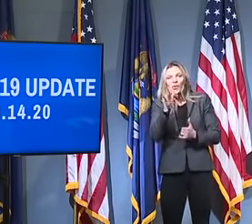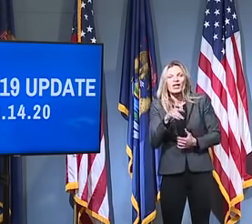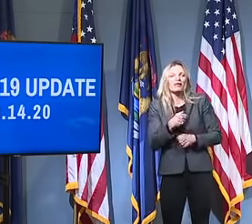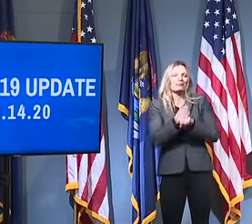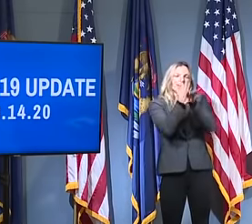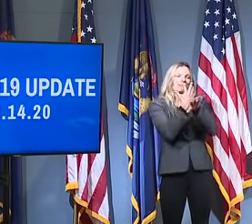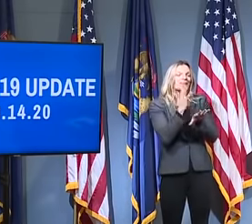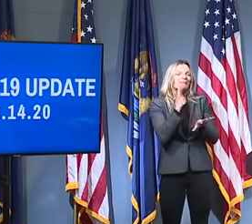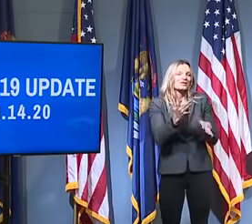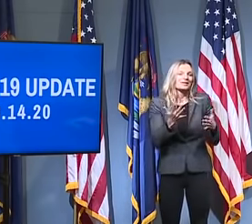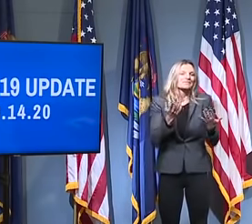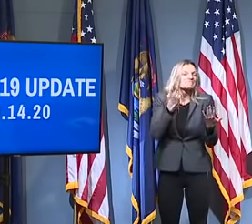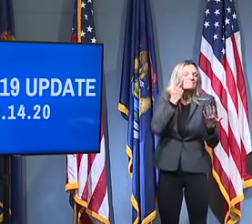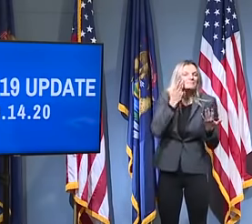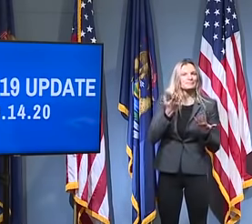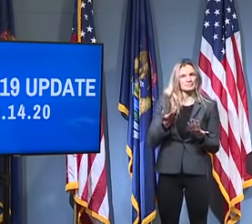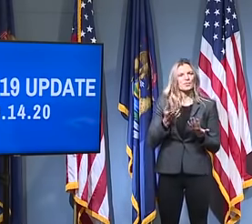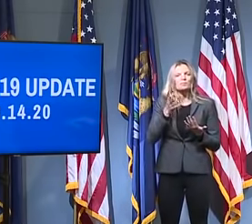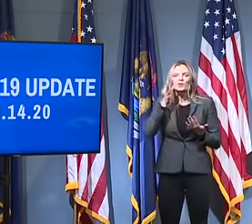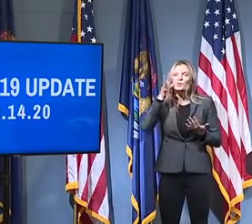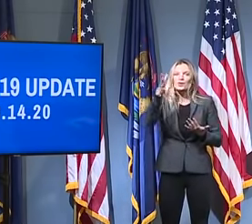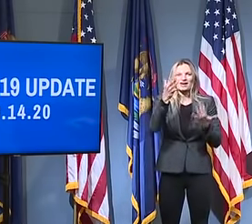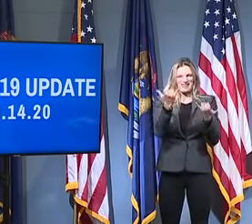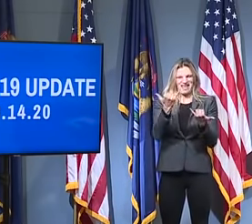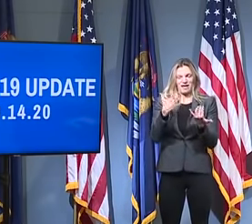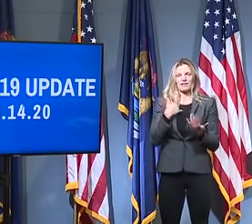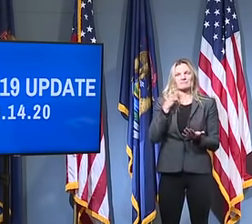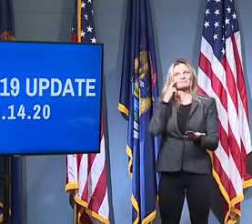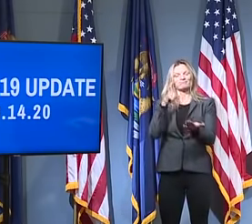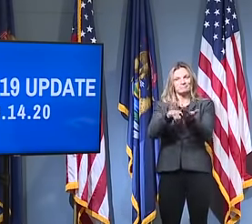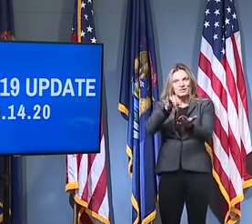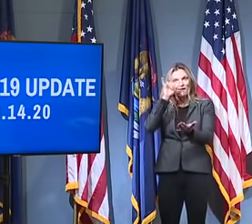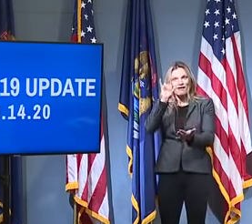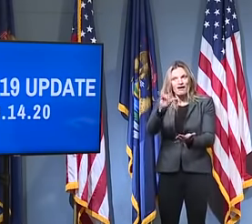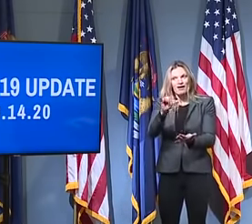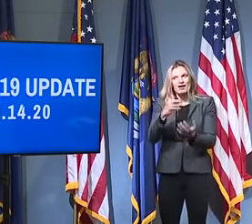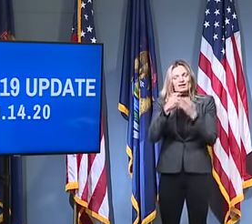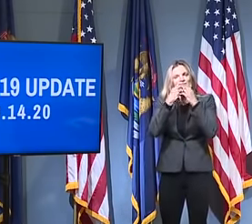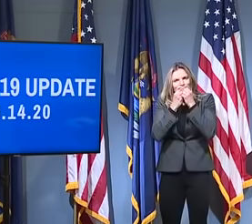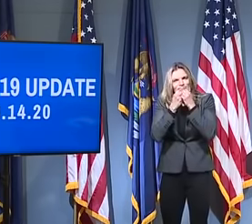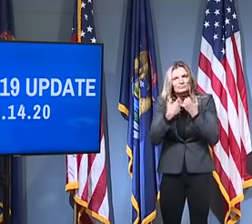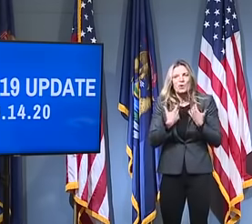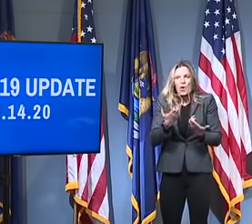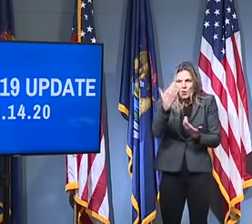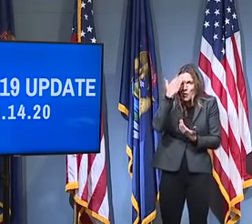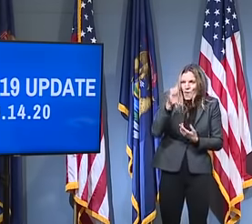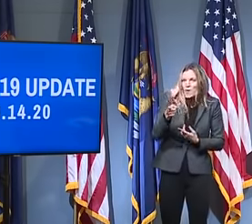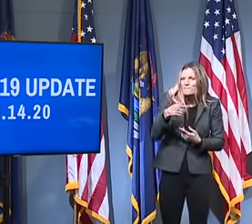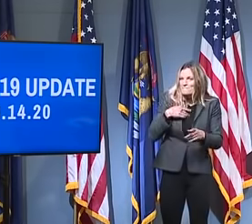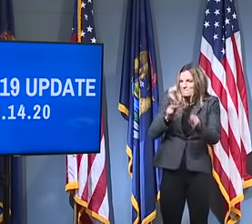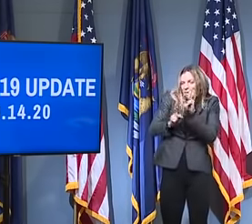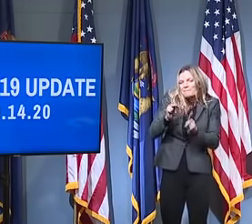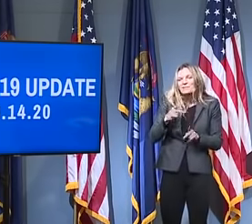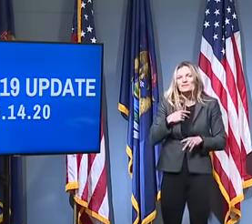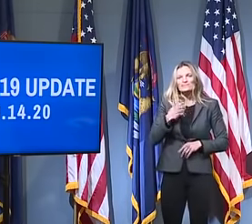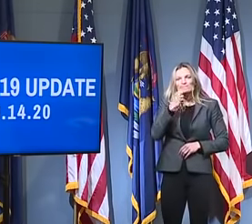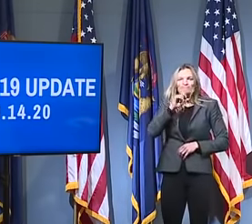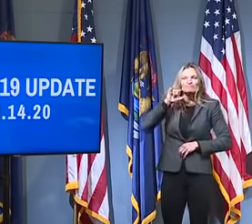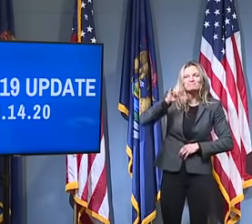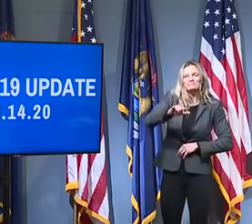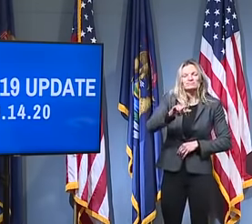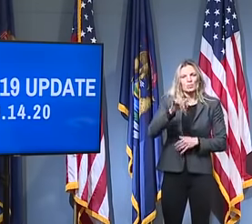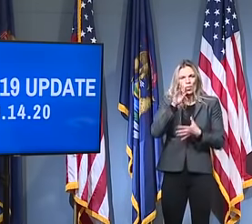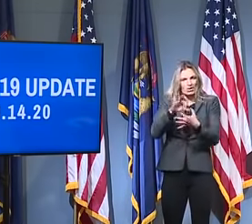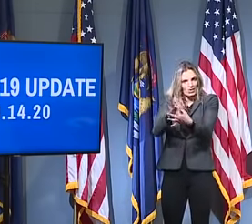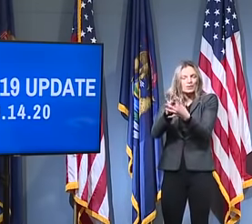going to make sure that we are all making sure that our people are okay. And that's going to lead to stronger, safer, and